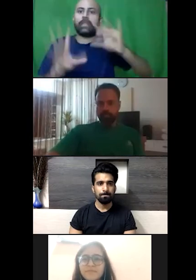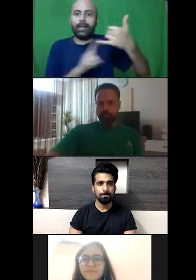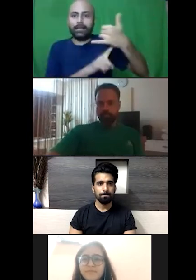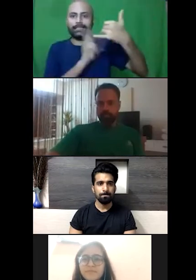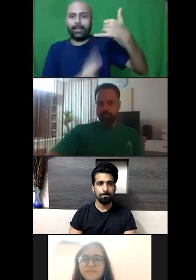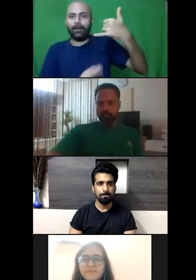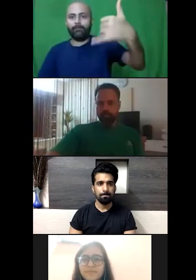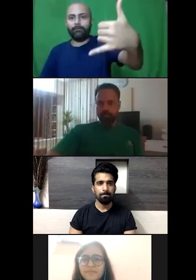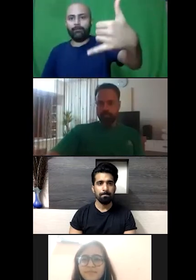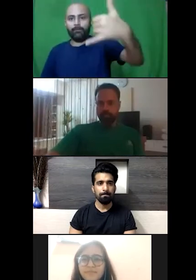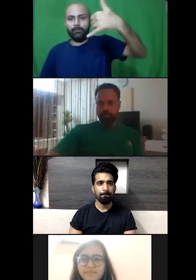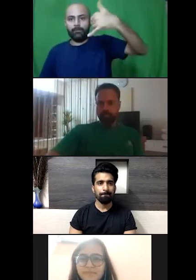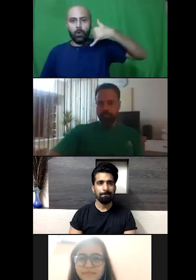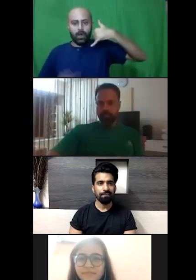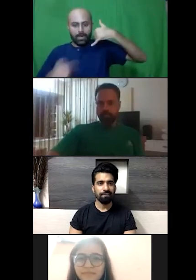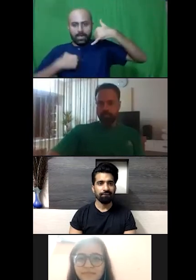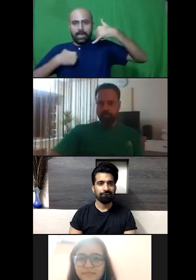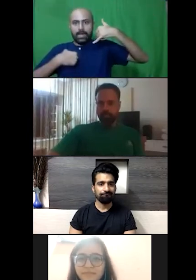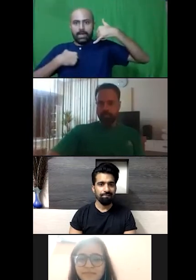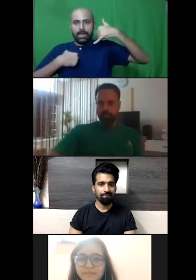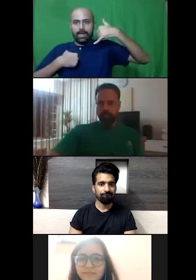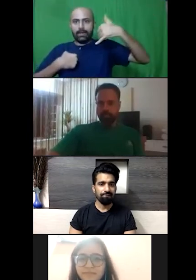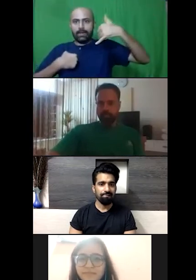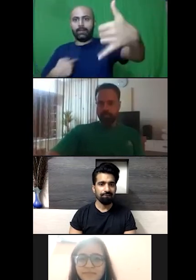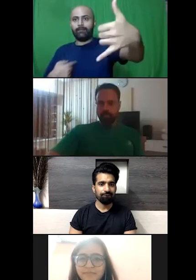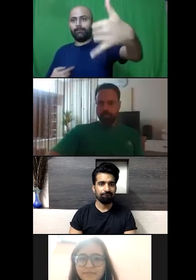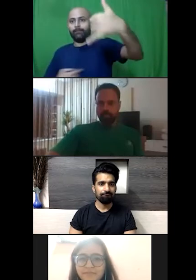So you and me, it's ready. It's in